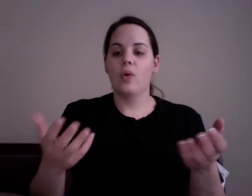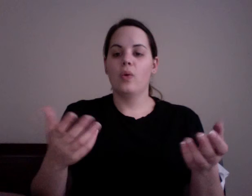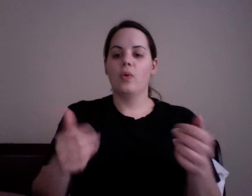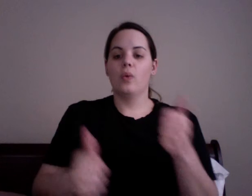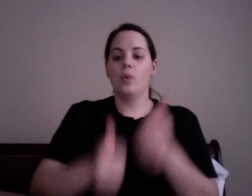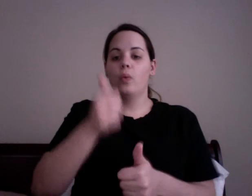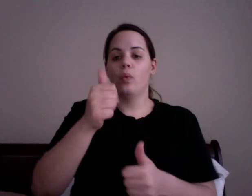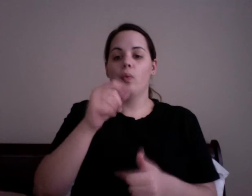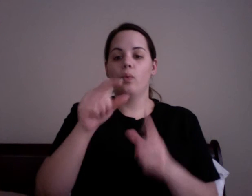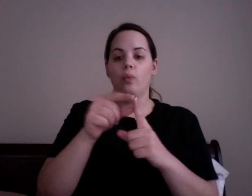at that one a little closer.